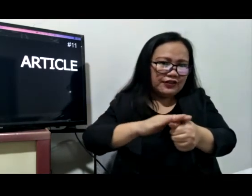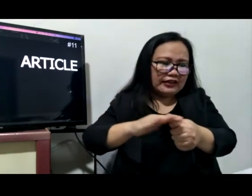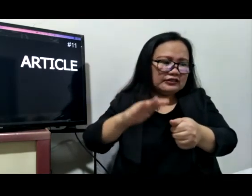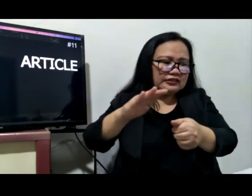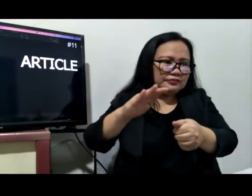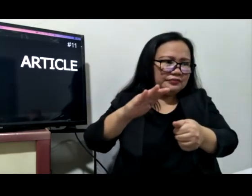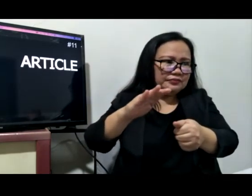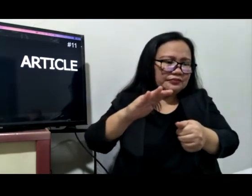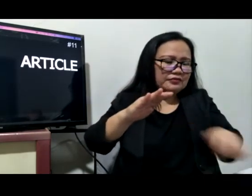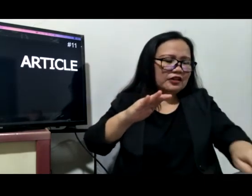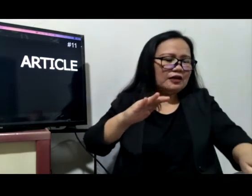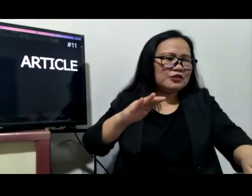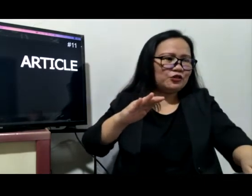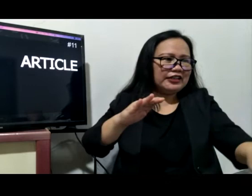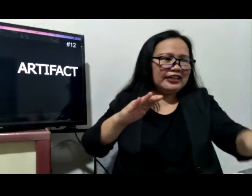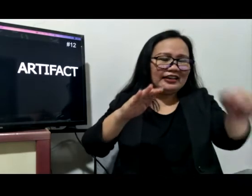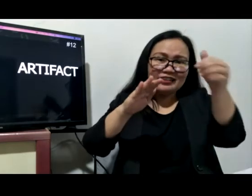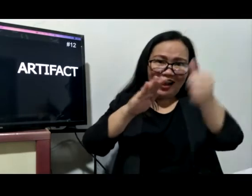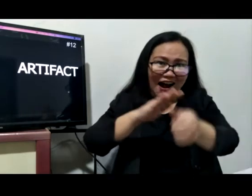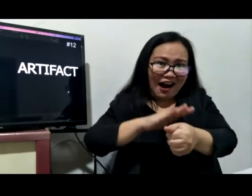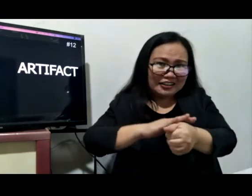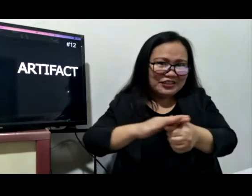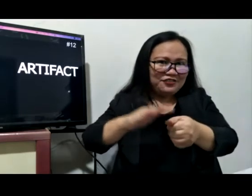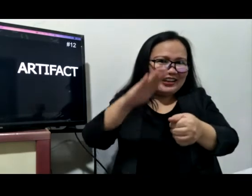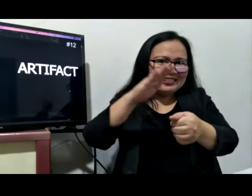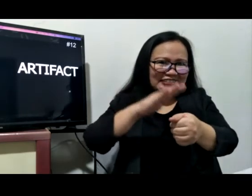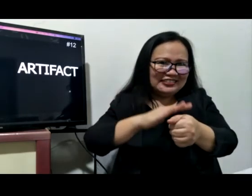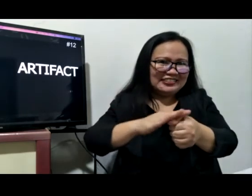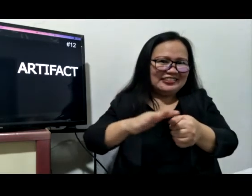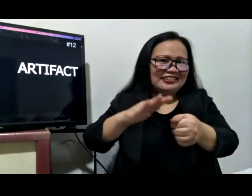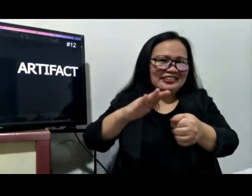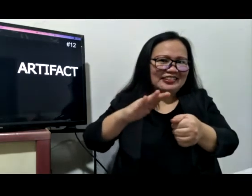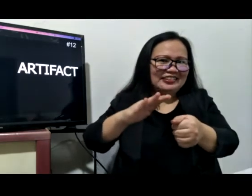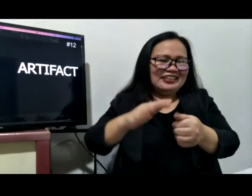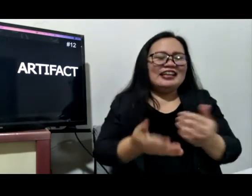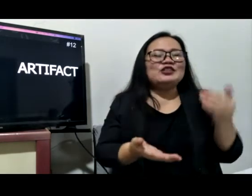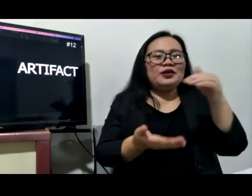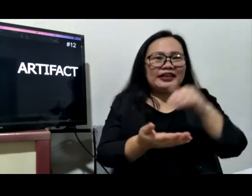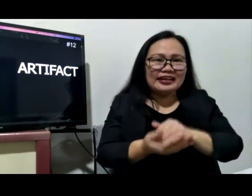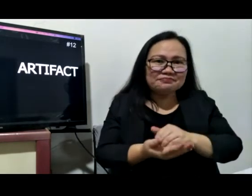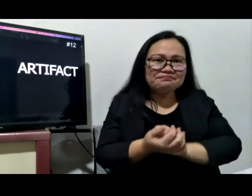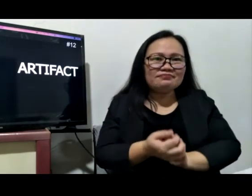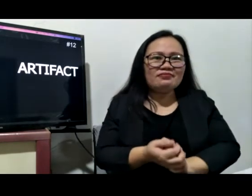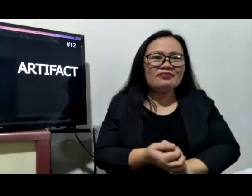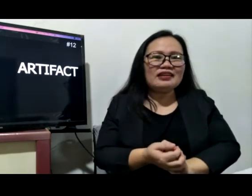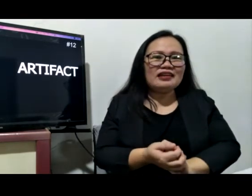artifact. I'm sorry again, artifact. So again,